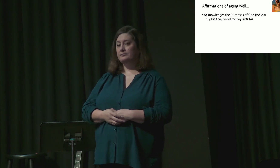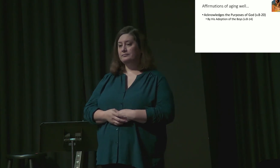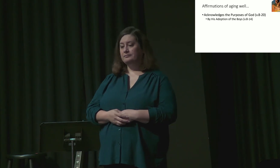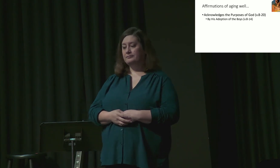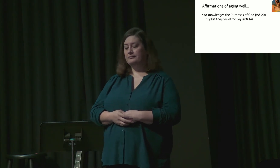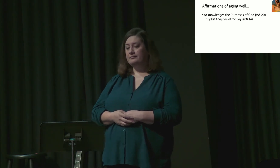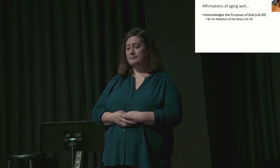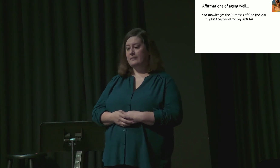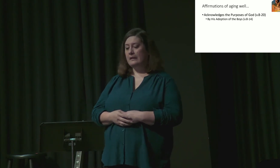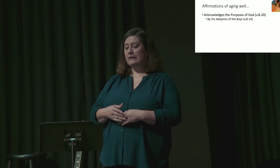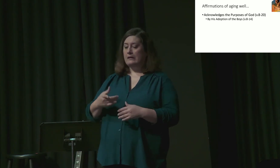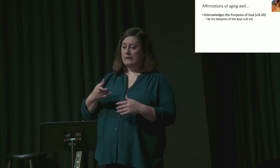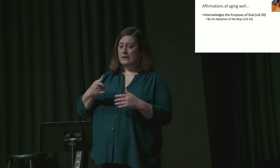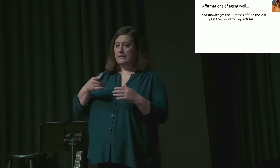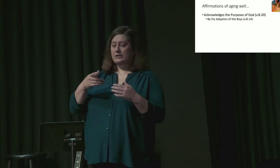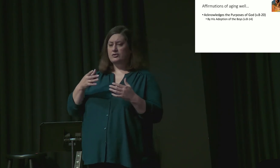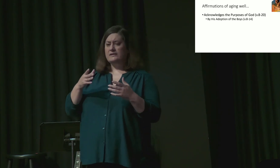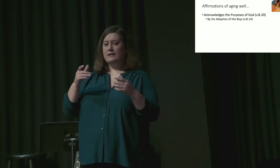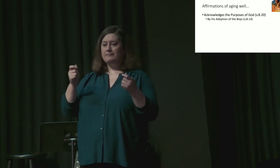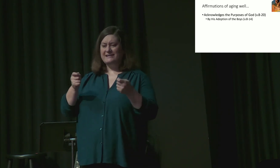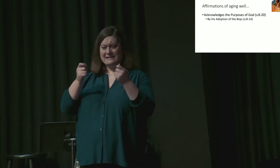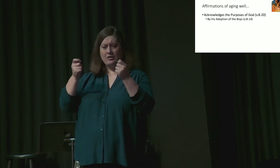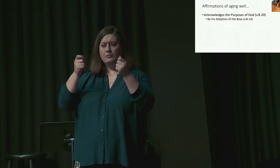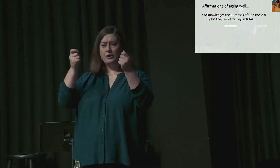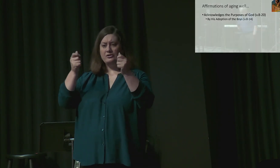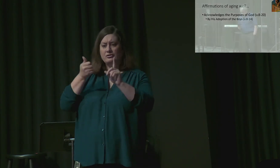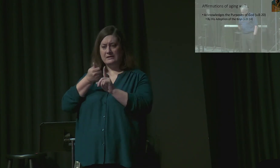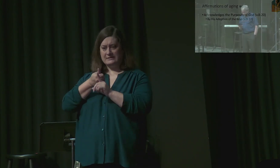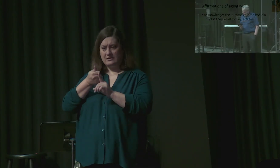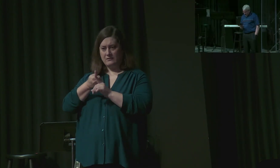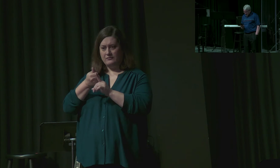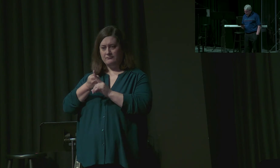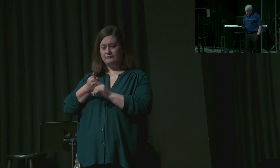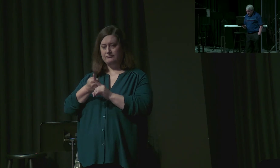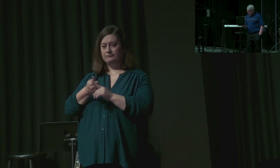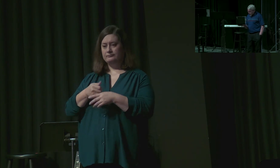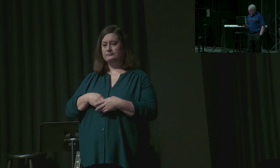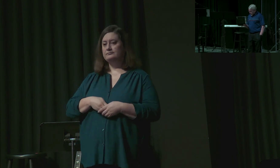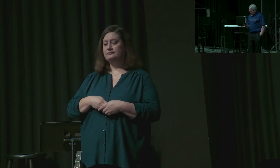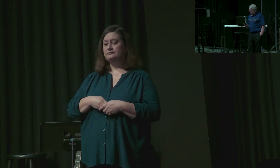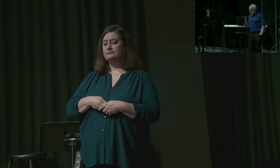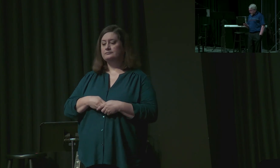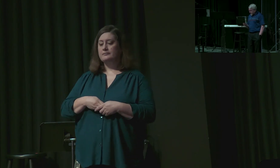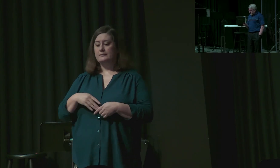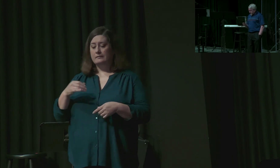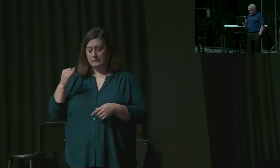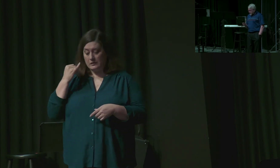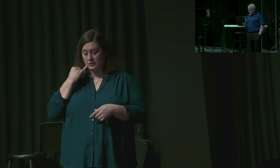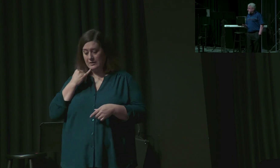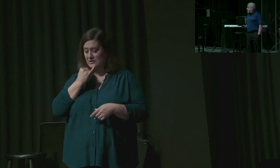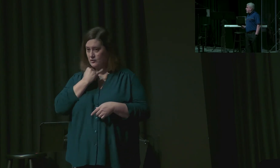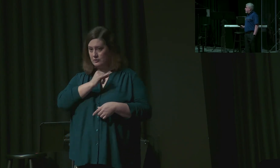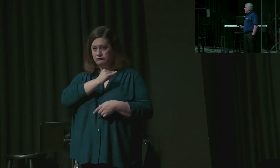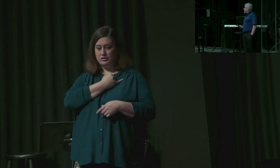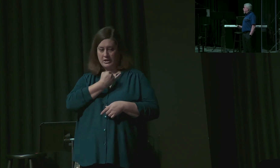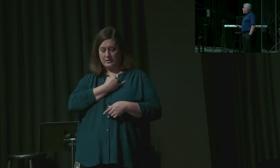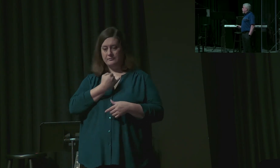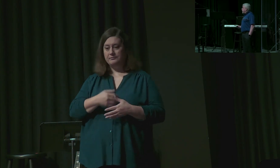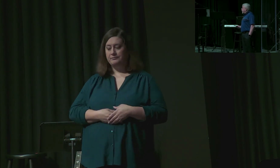to the ceremony of adoption itself. Verse 8, when Israel saw Joseph's sons, he